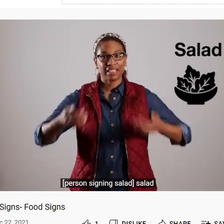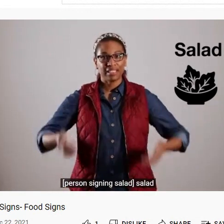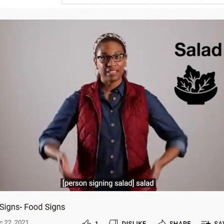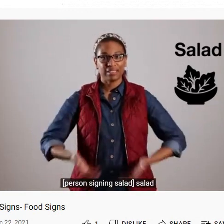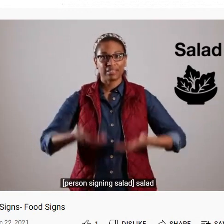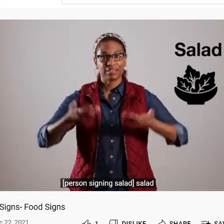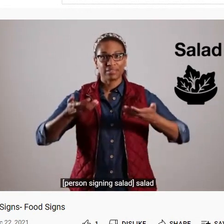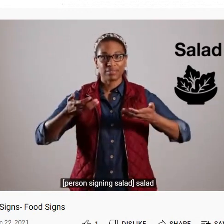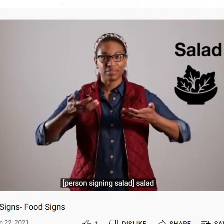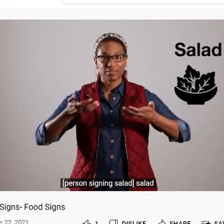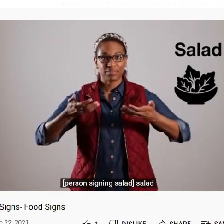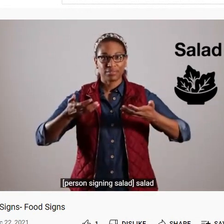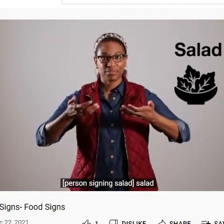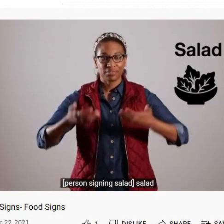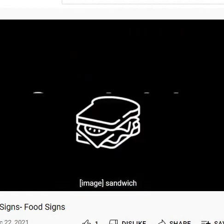salad.